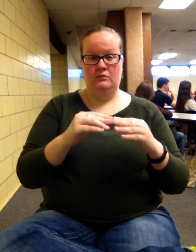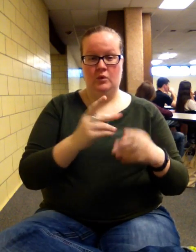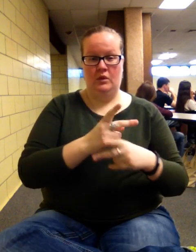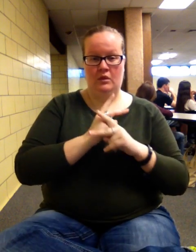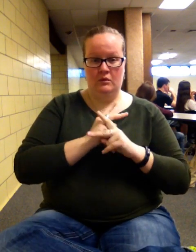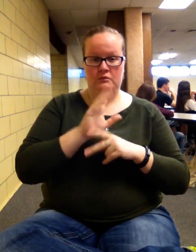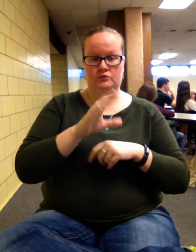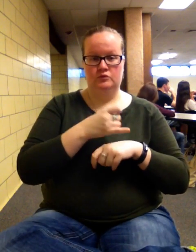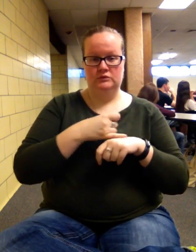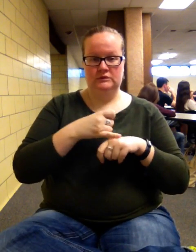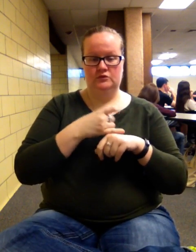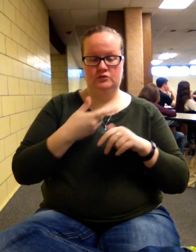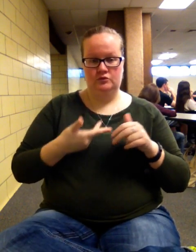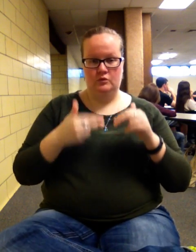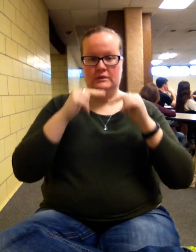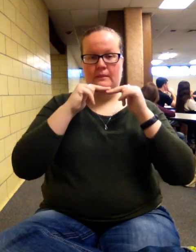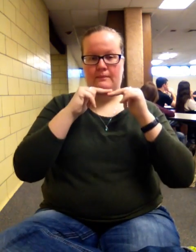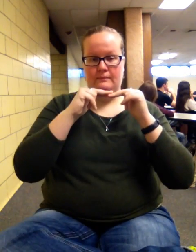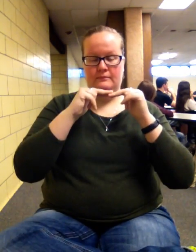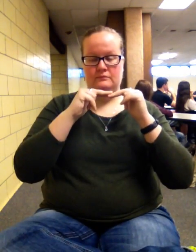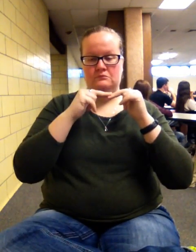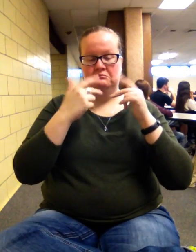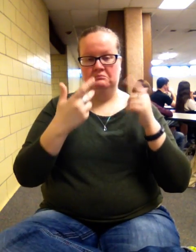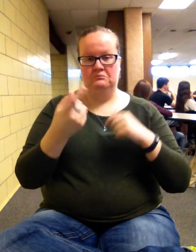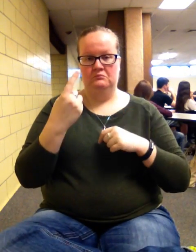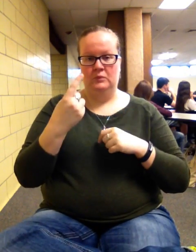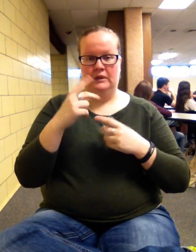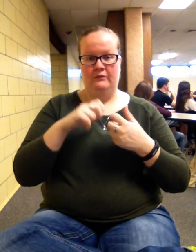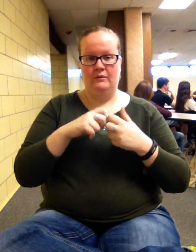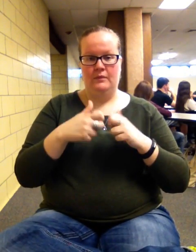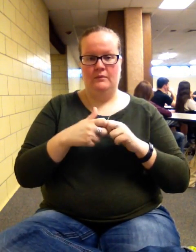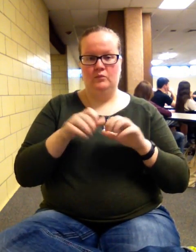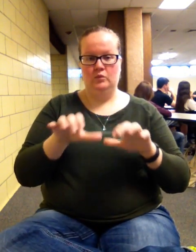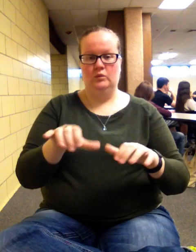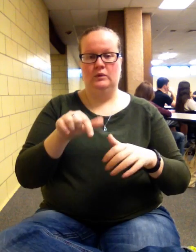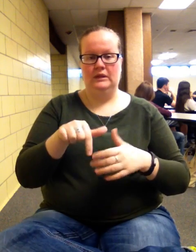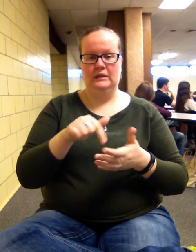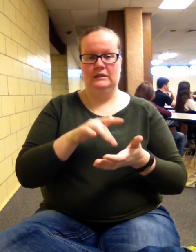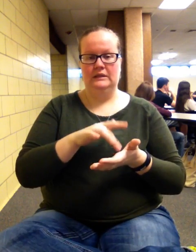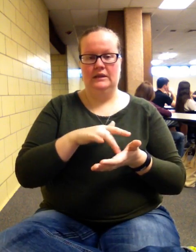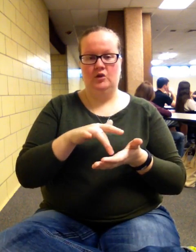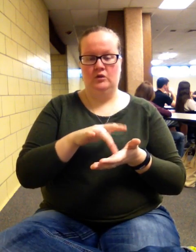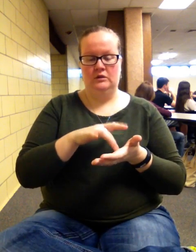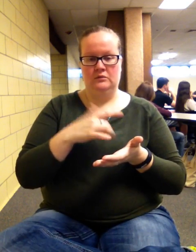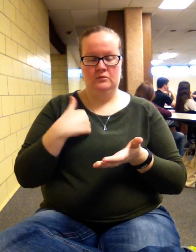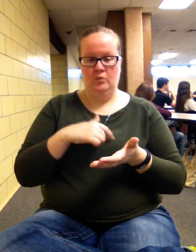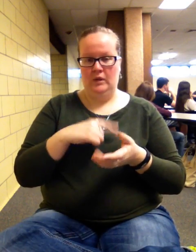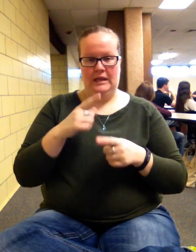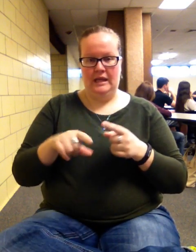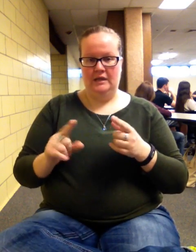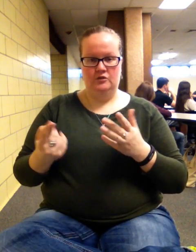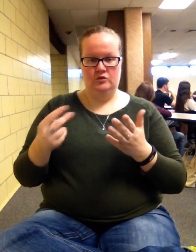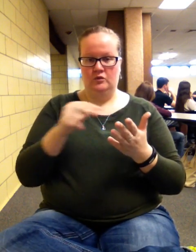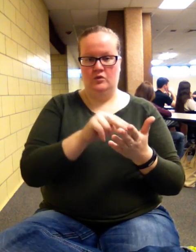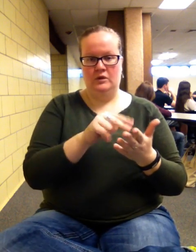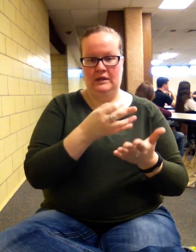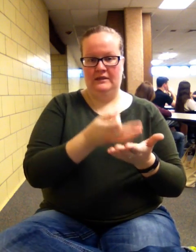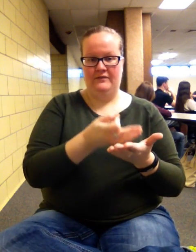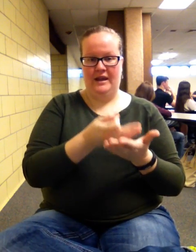go up. So one of the problems with doing this calculation is that we can't just look at the financial statements and go to the